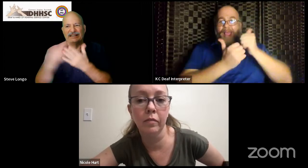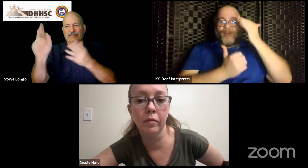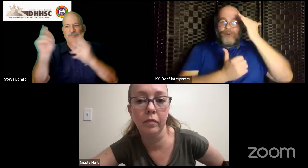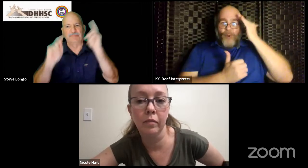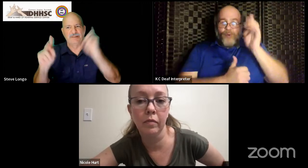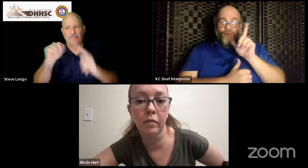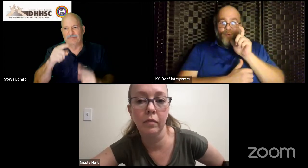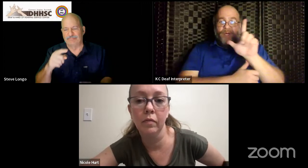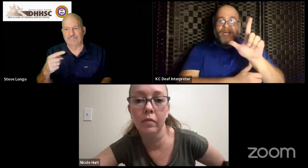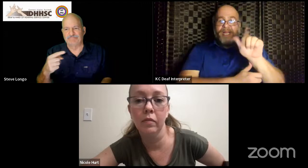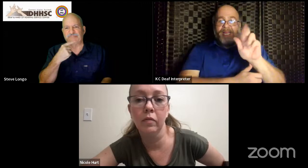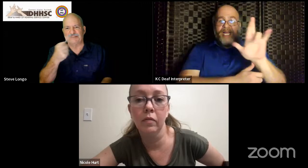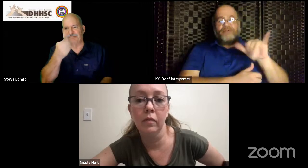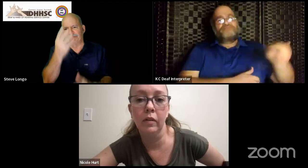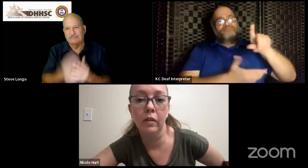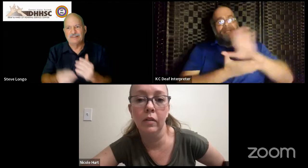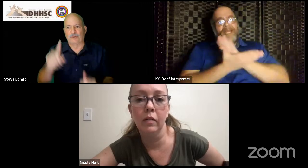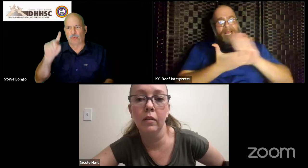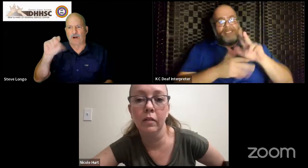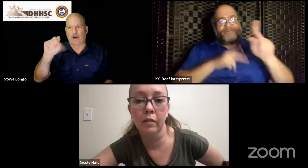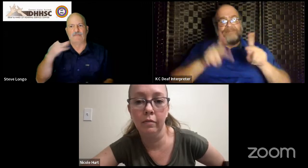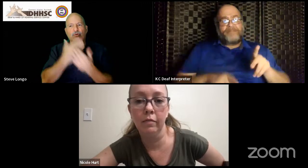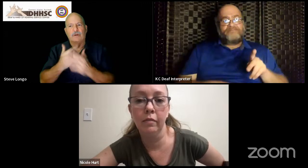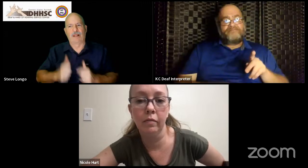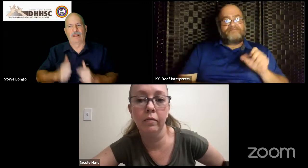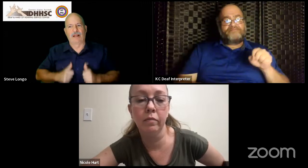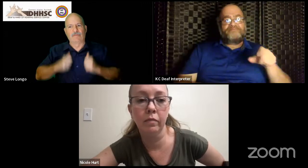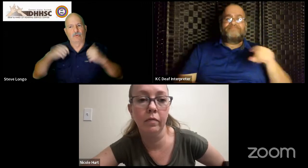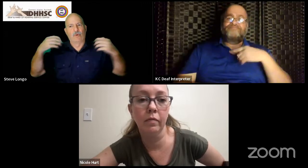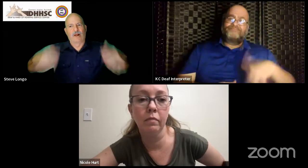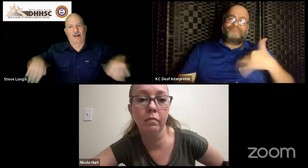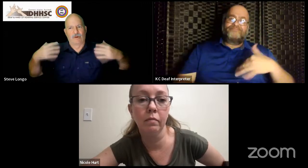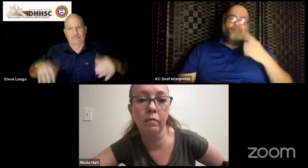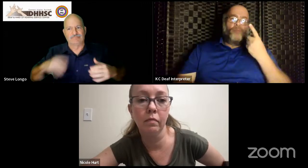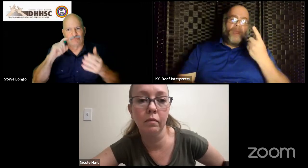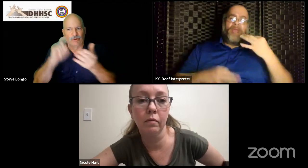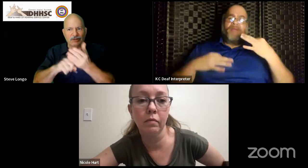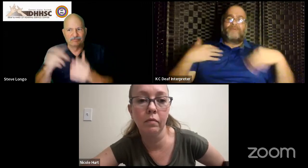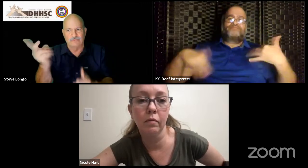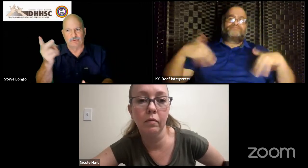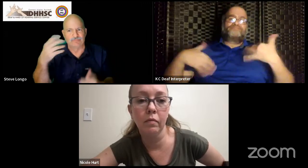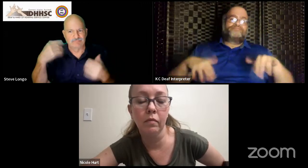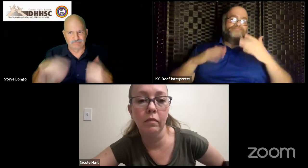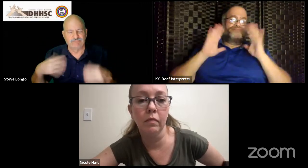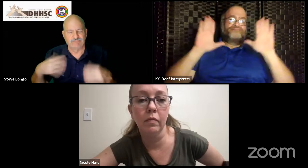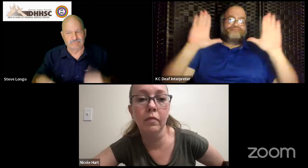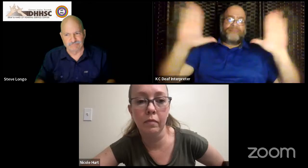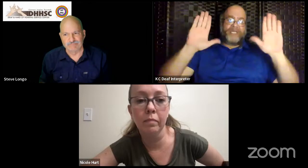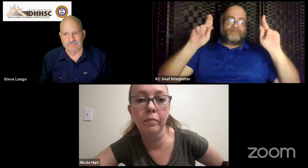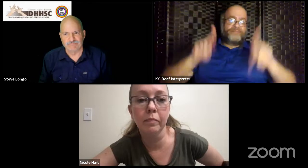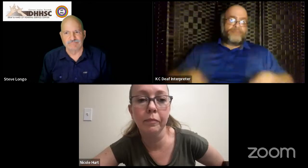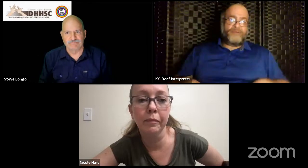Steve saying my father was at Berkeley, and so that's how we knew Larry. They're a very nice family.